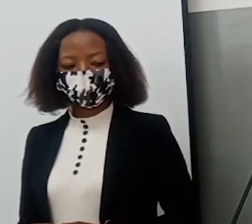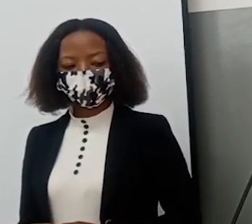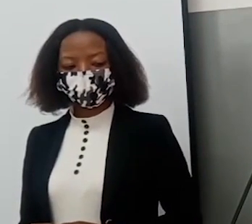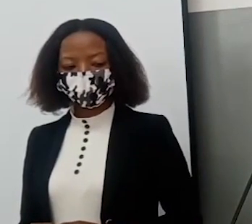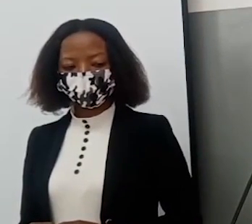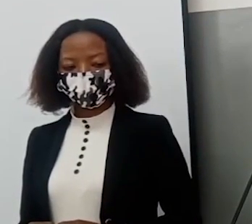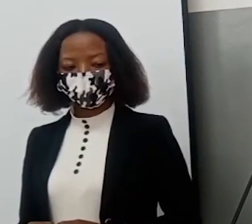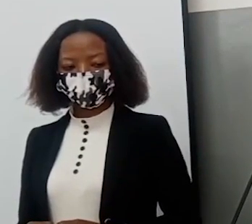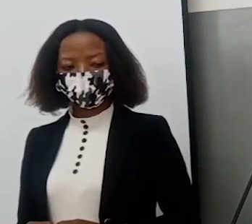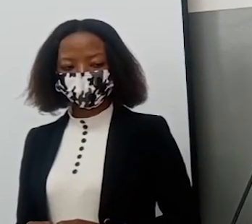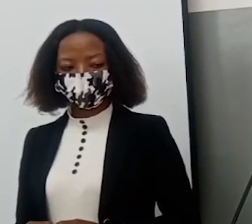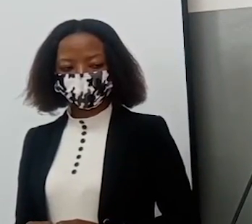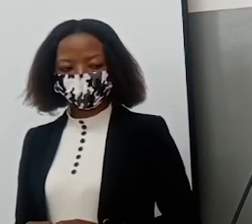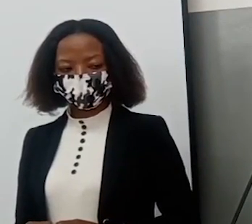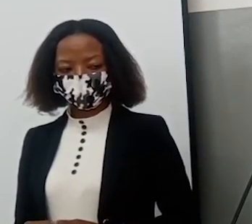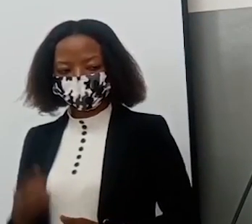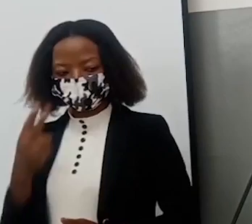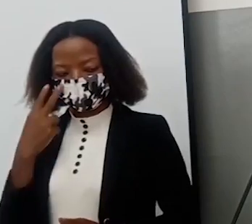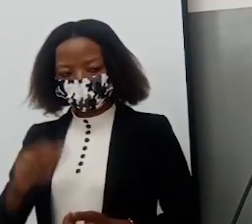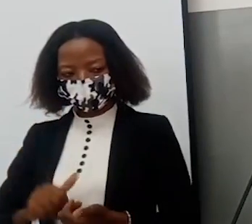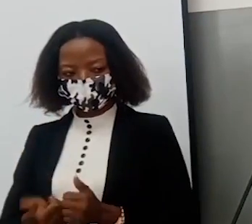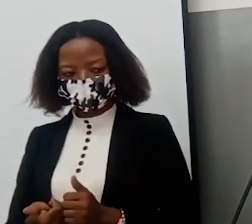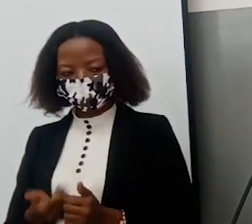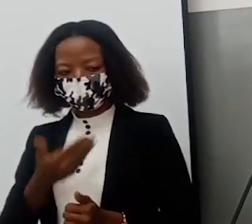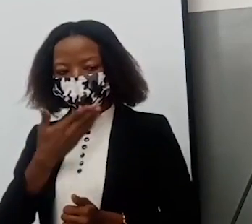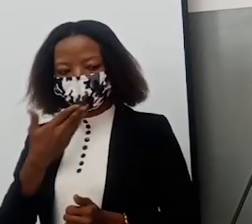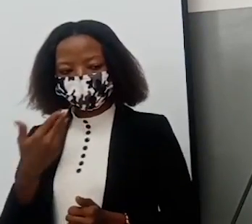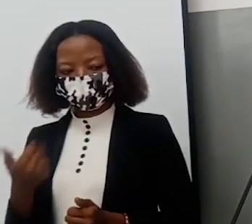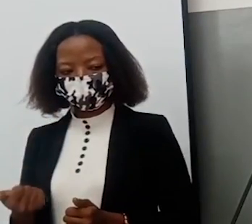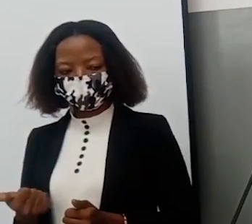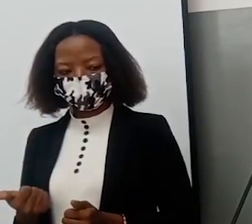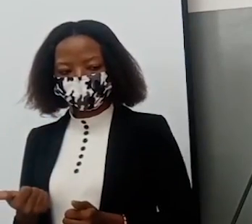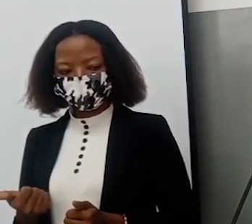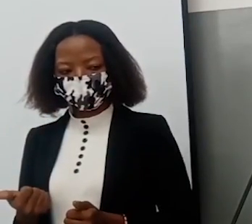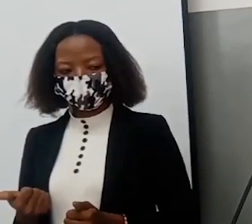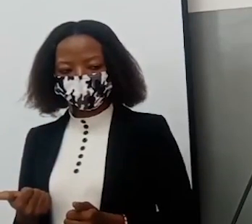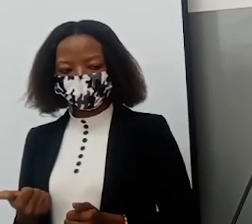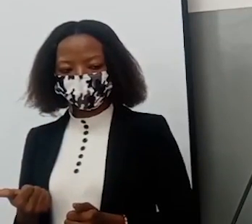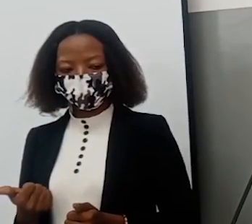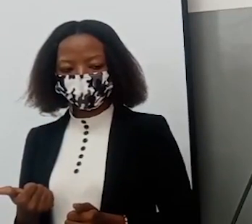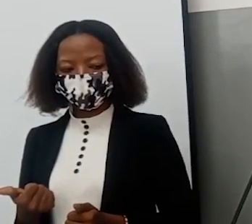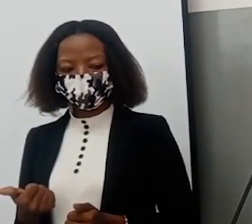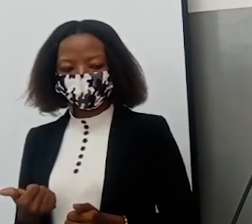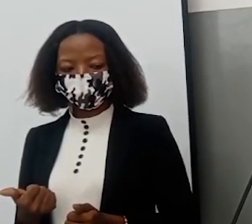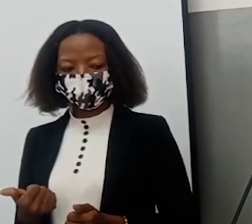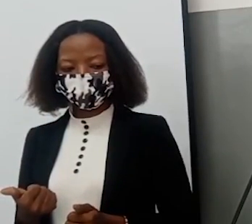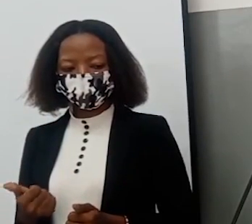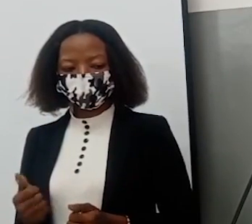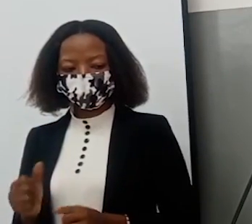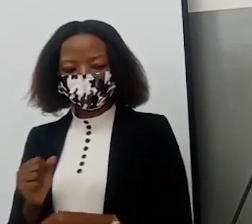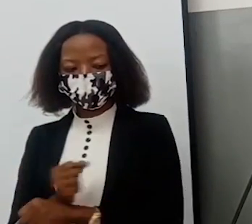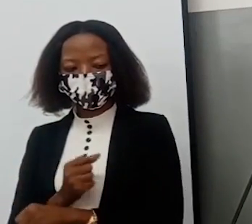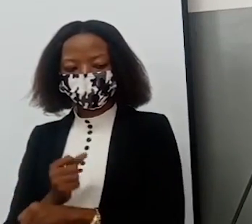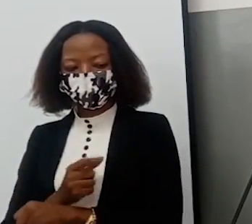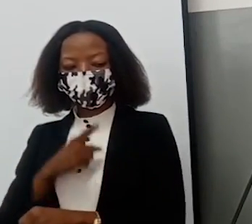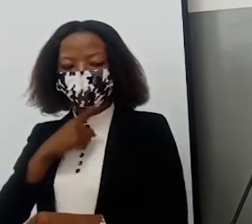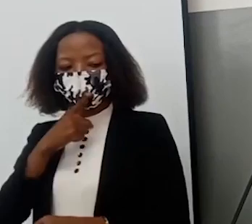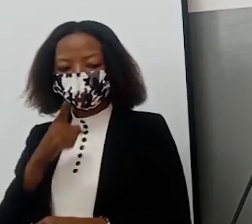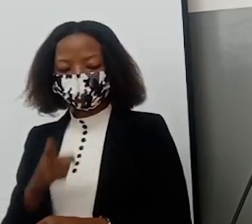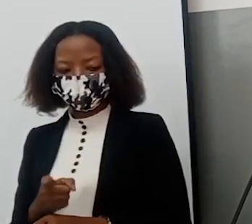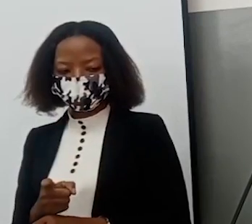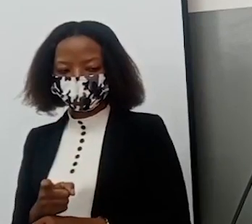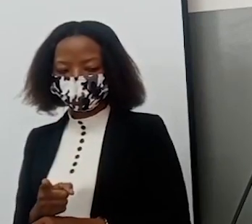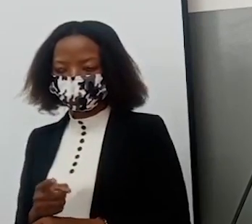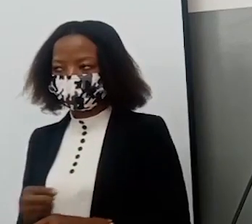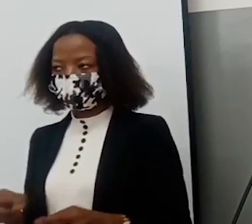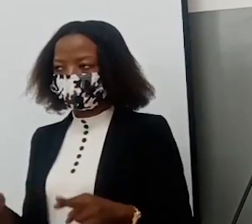see how best we can clean up our data and ensure that there's proper management